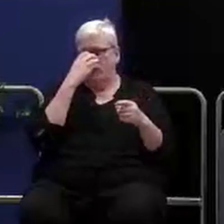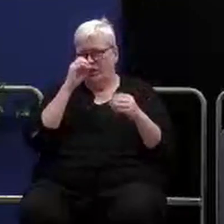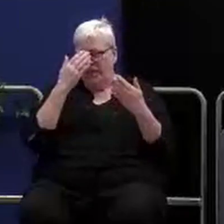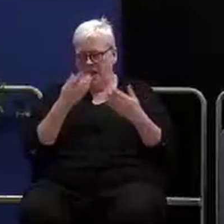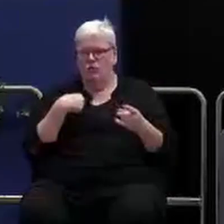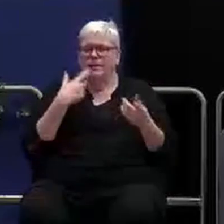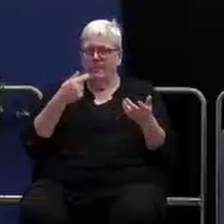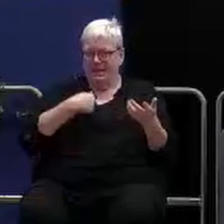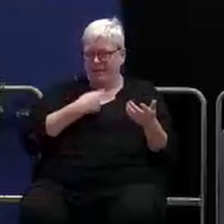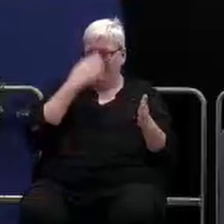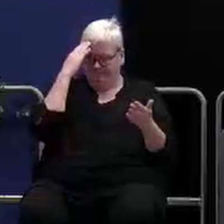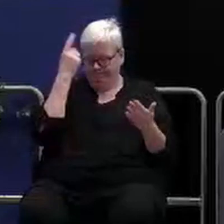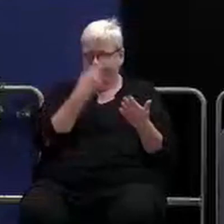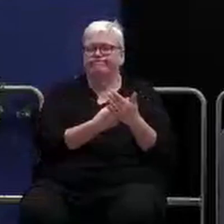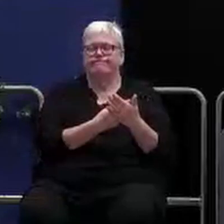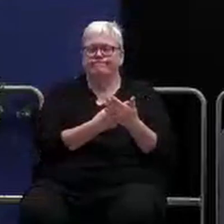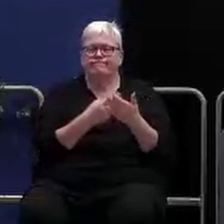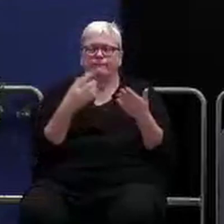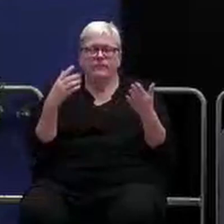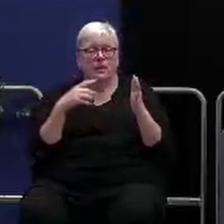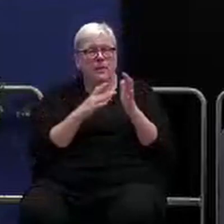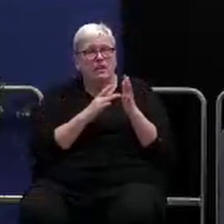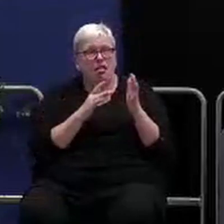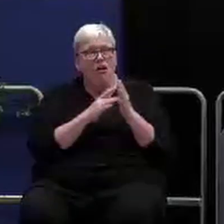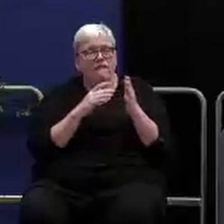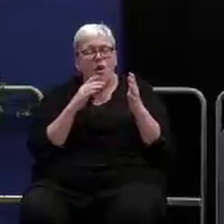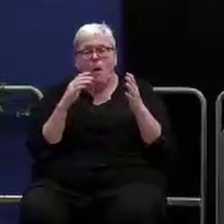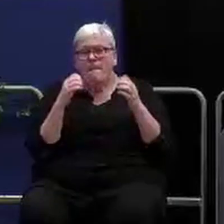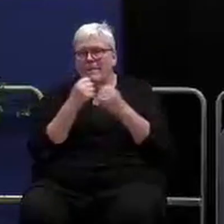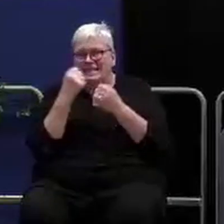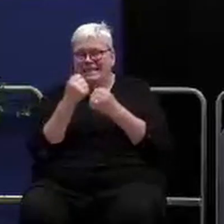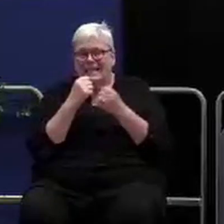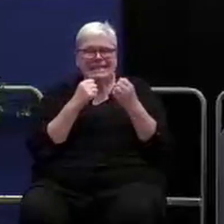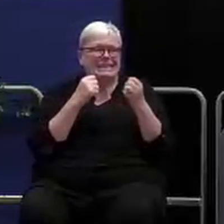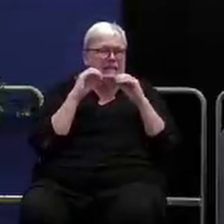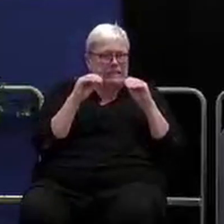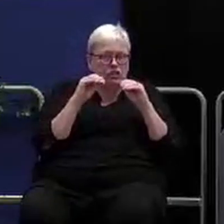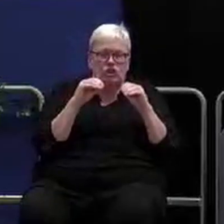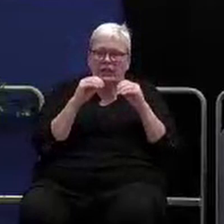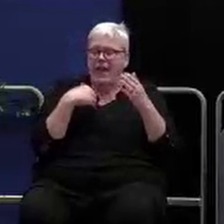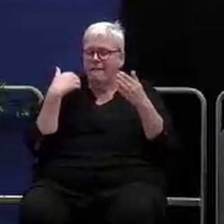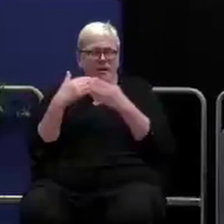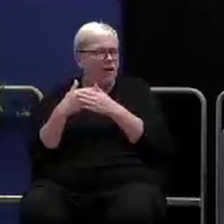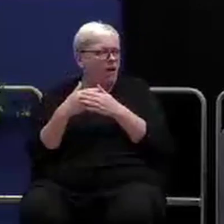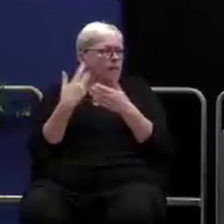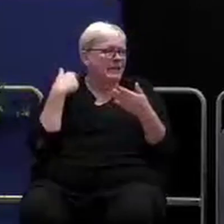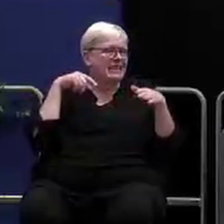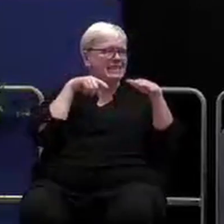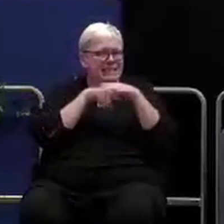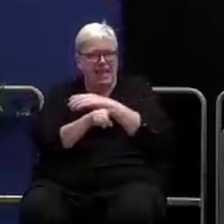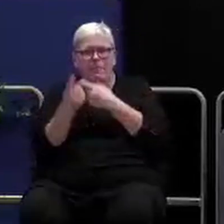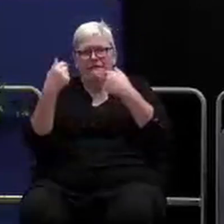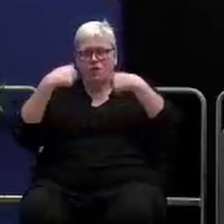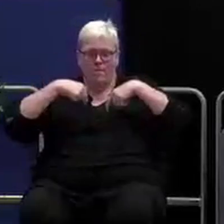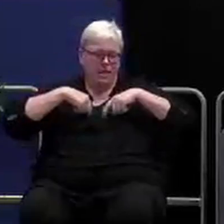But I wrote this in the middle of one of my busiest terms of teaching ever. And so it was an escape. It was, okay,